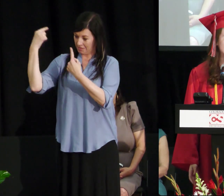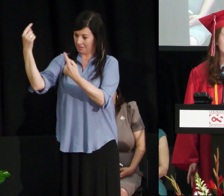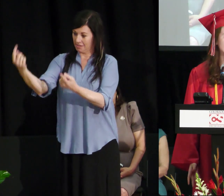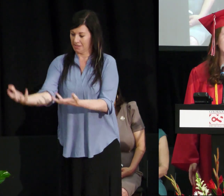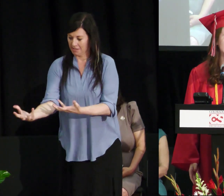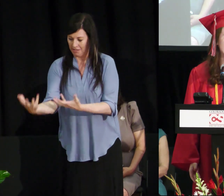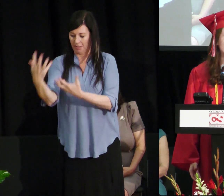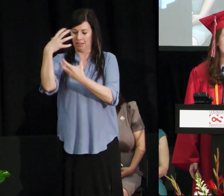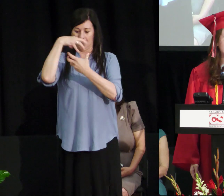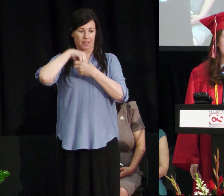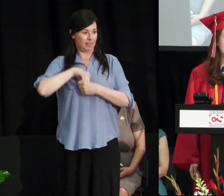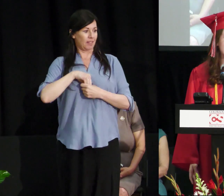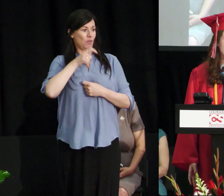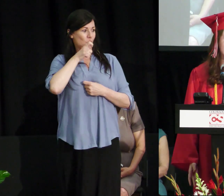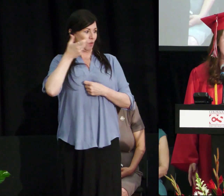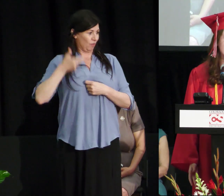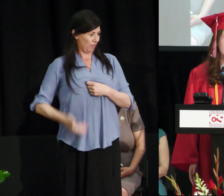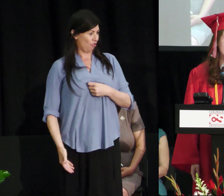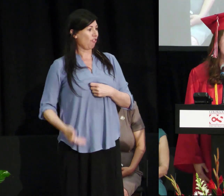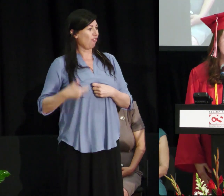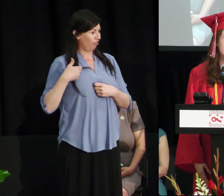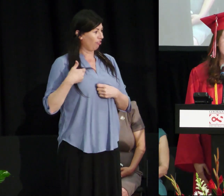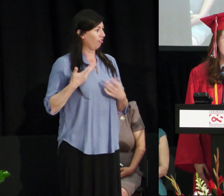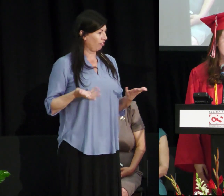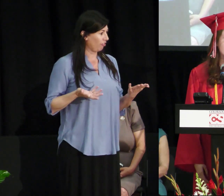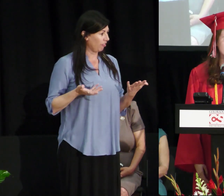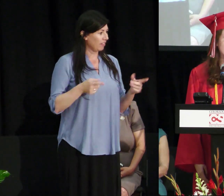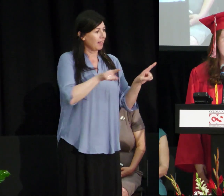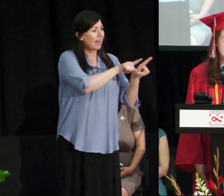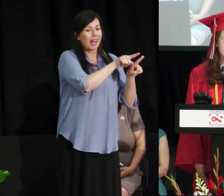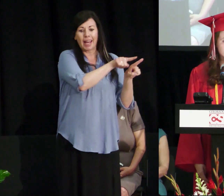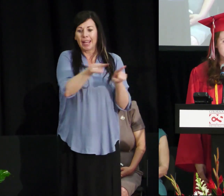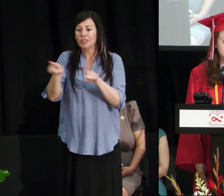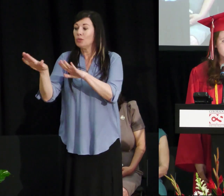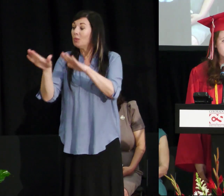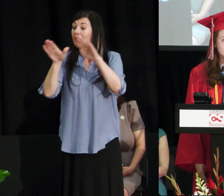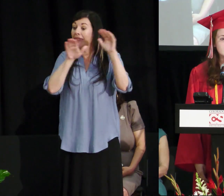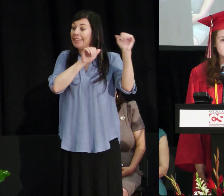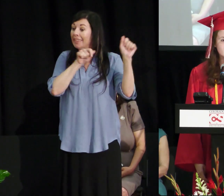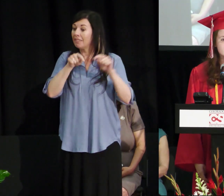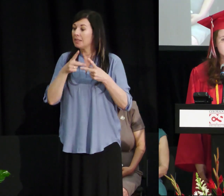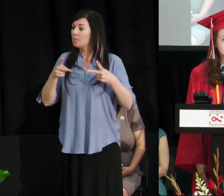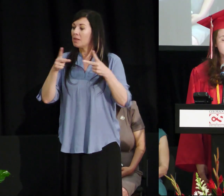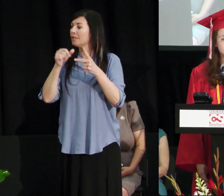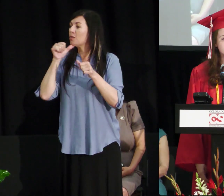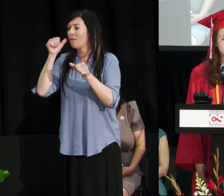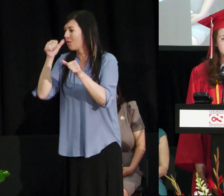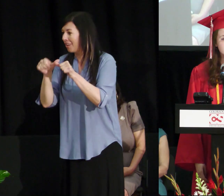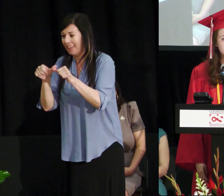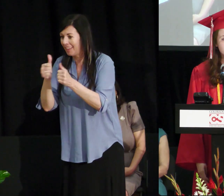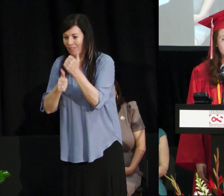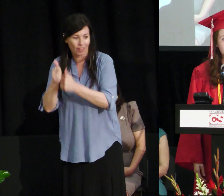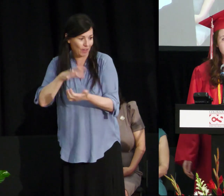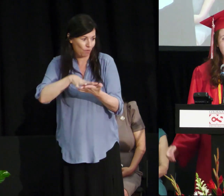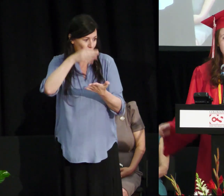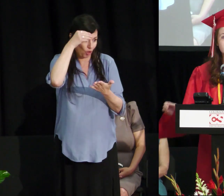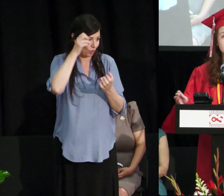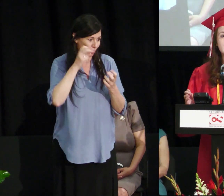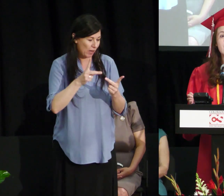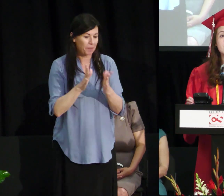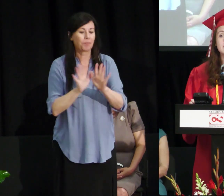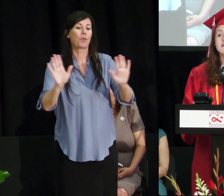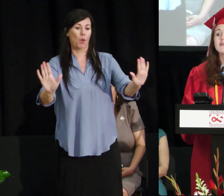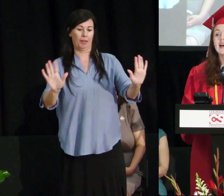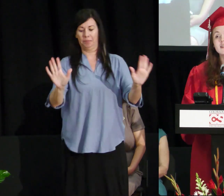So, as we leave this place, don't forget what we've learned. Okay,